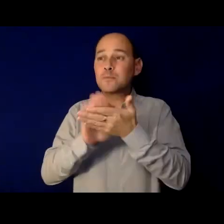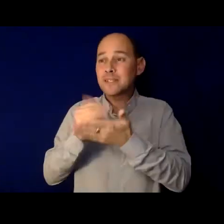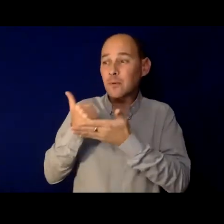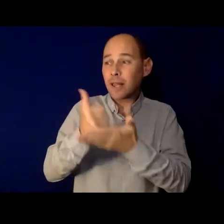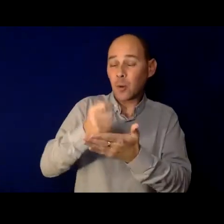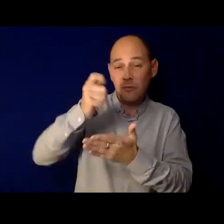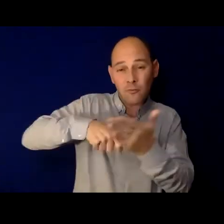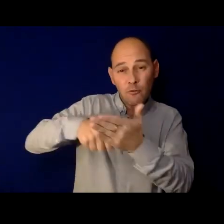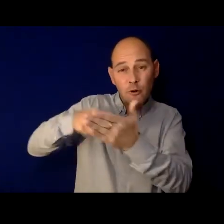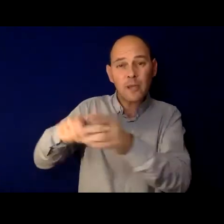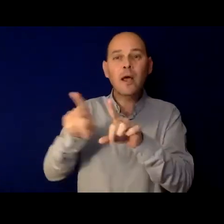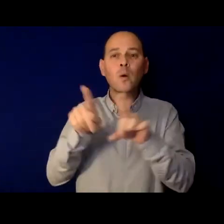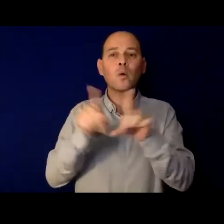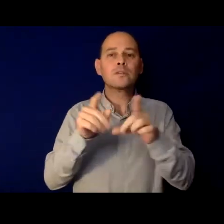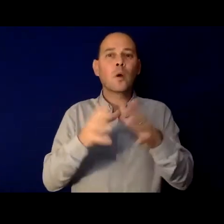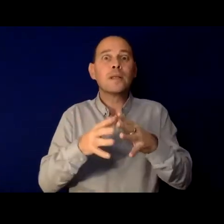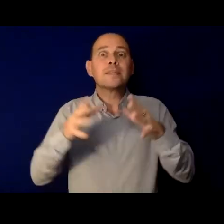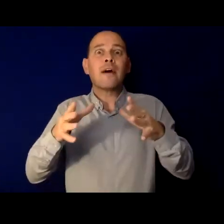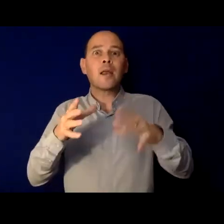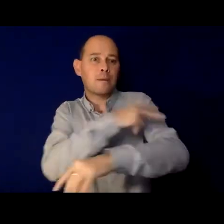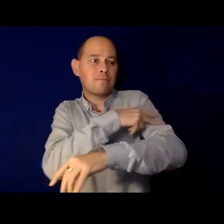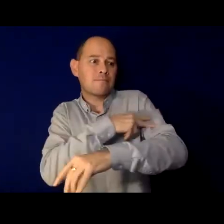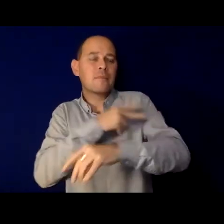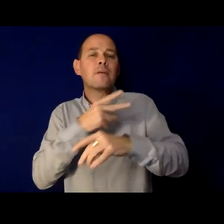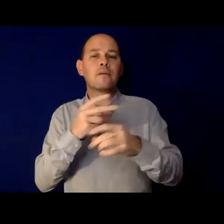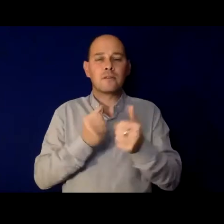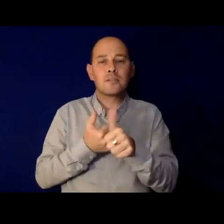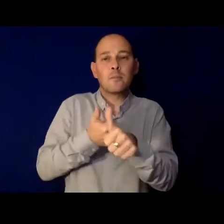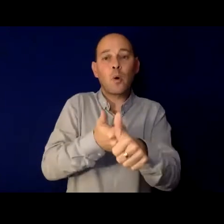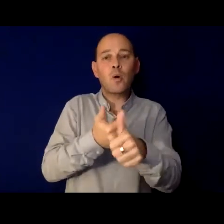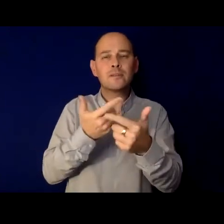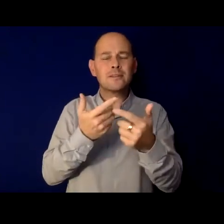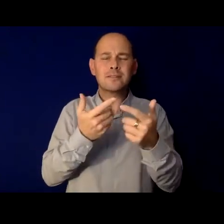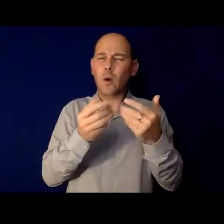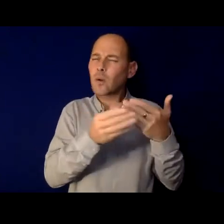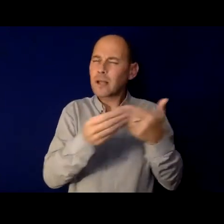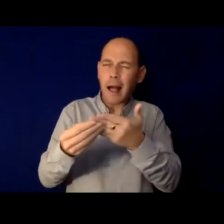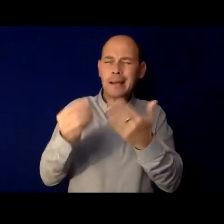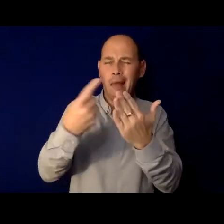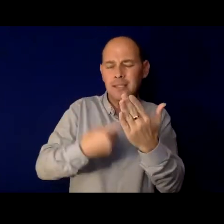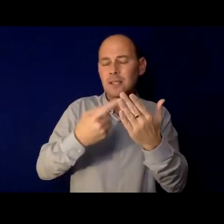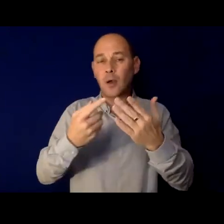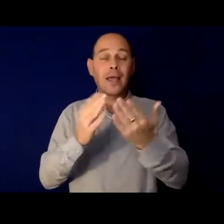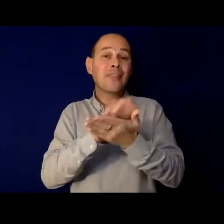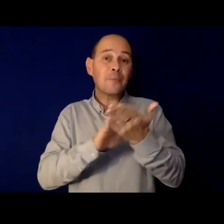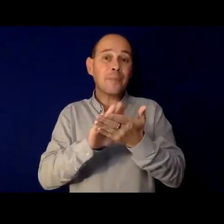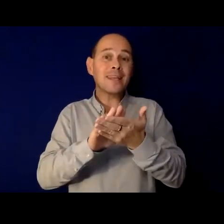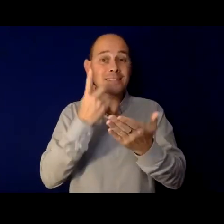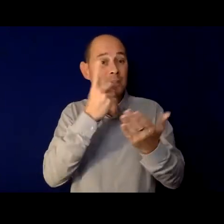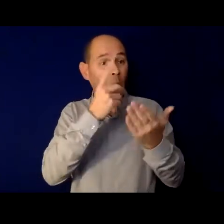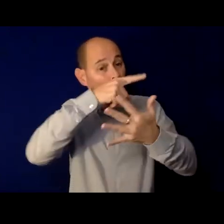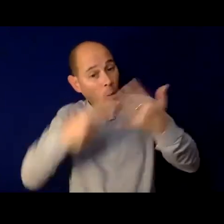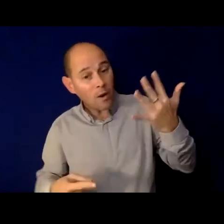resource capacity and developing comprehensive service delivery guidelines. All different things kind of to fill those gaps and challenges that were